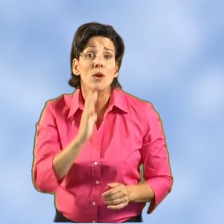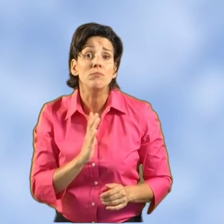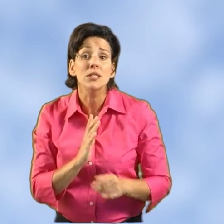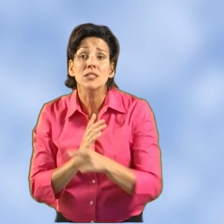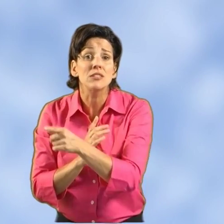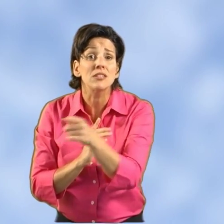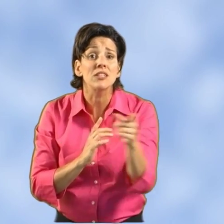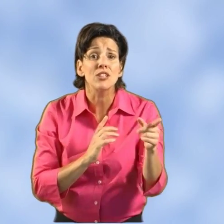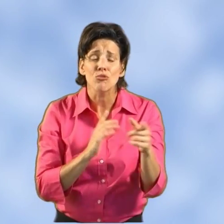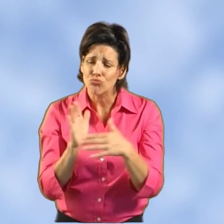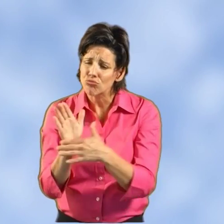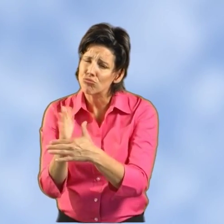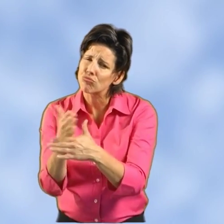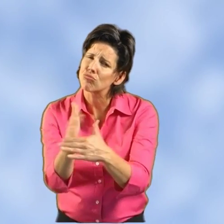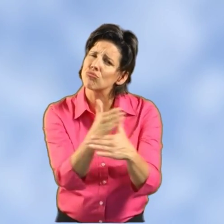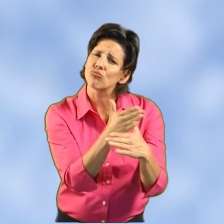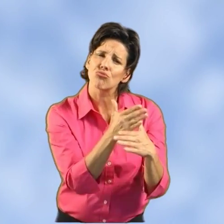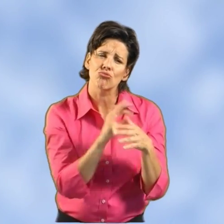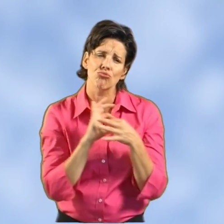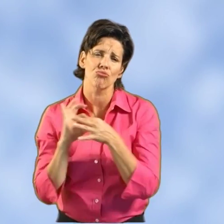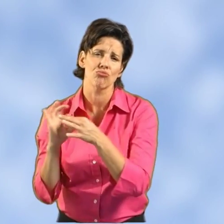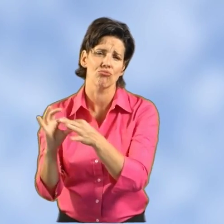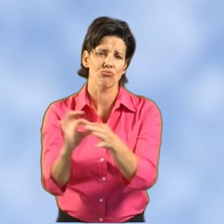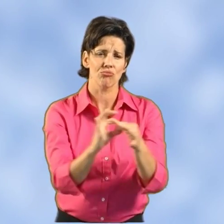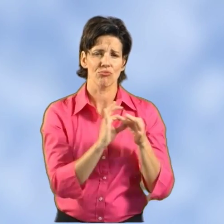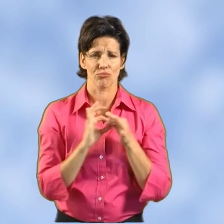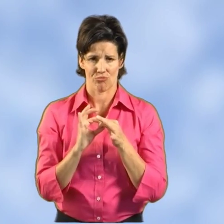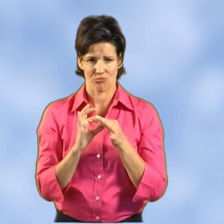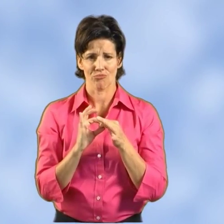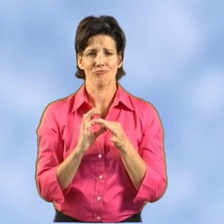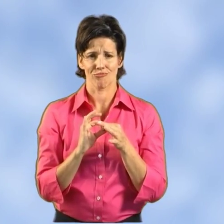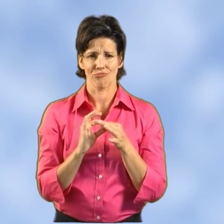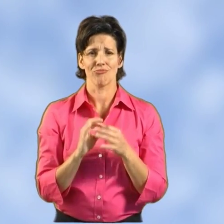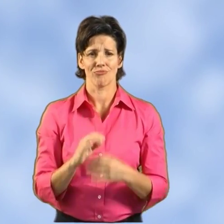and with other deaf and hard of hearing women.